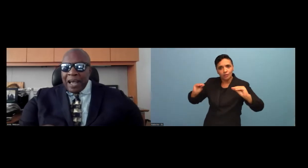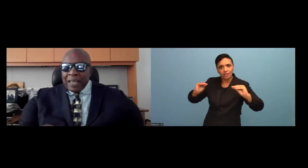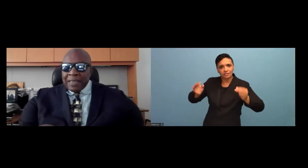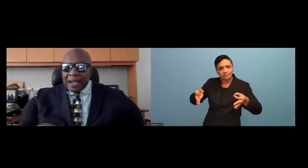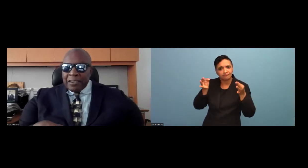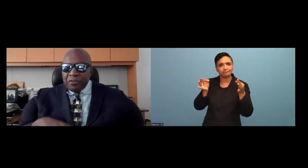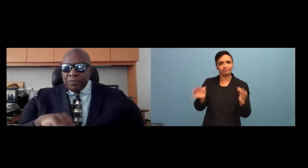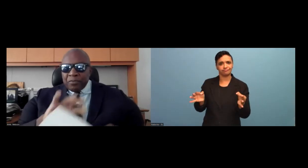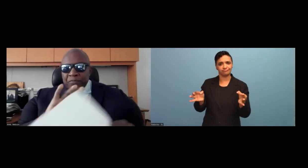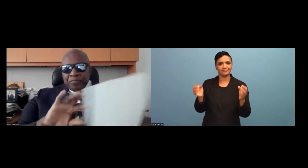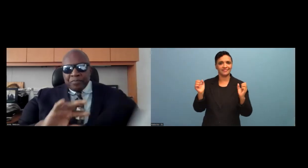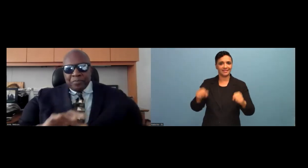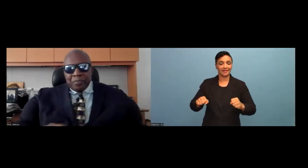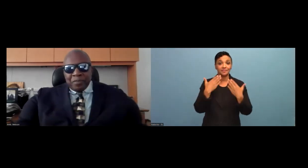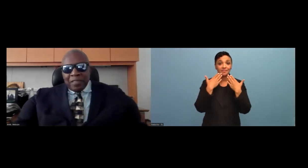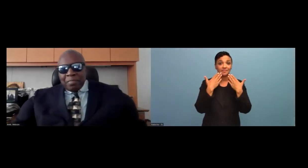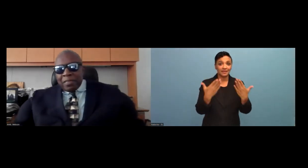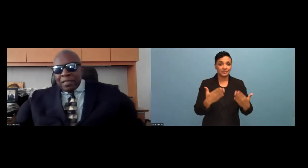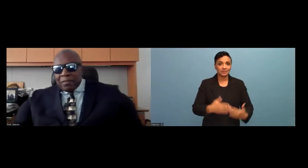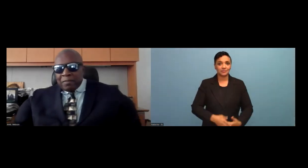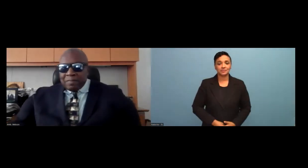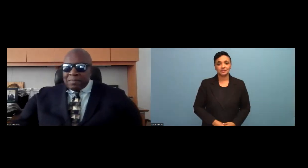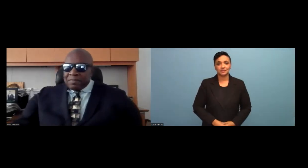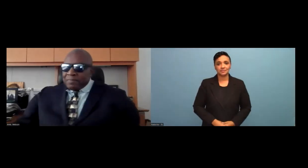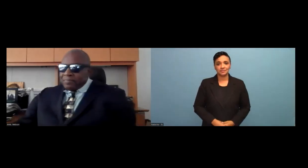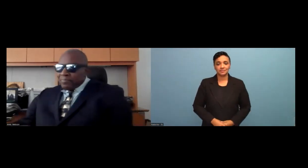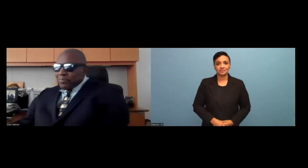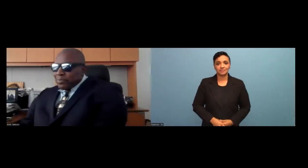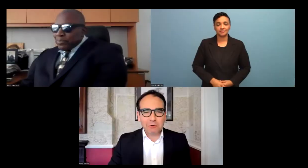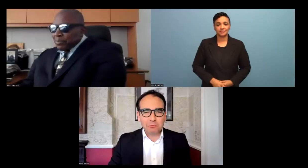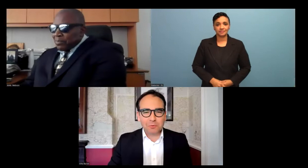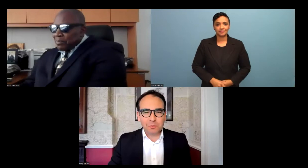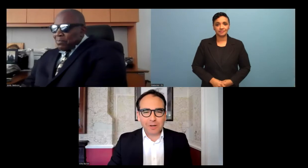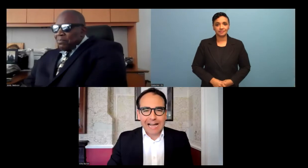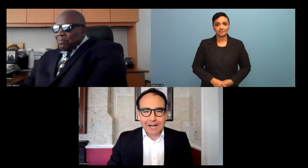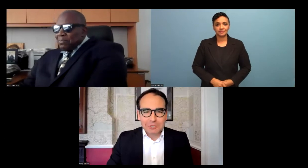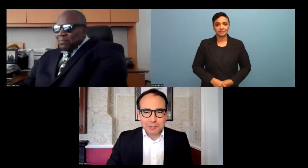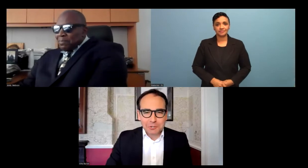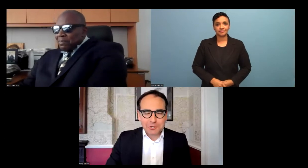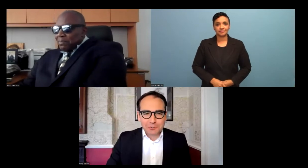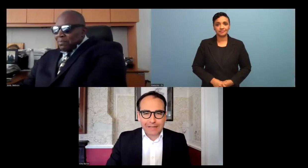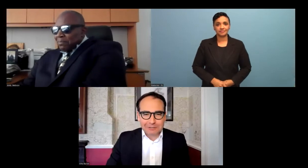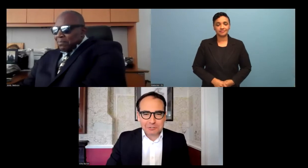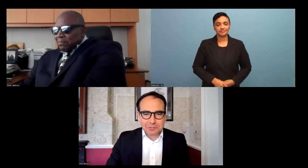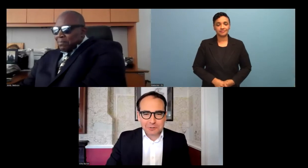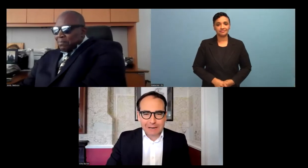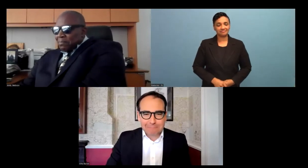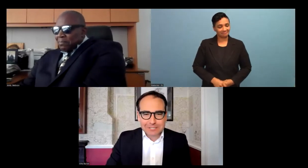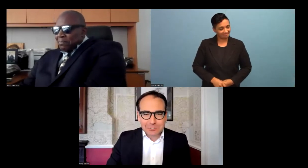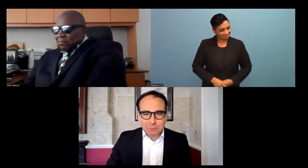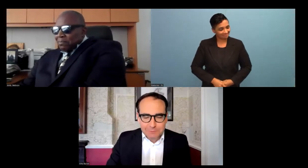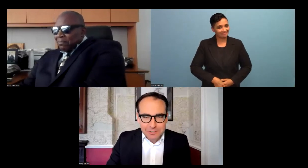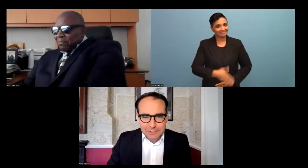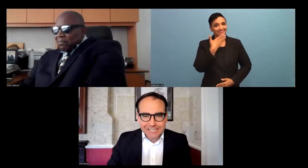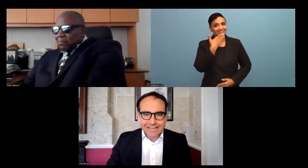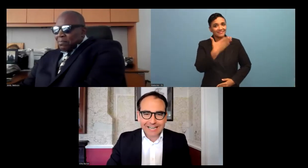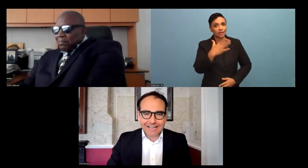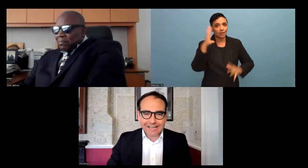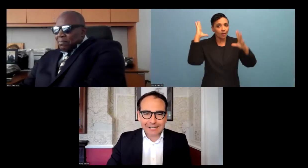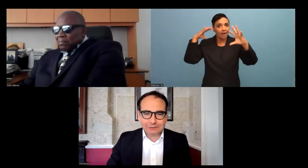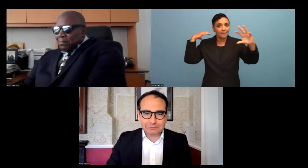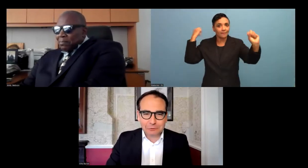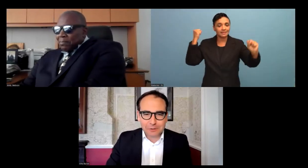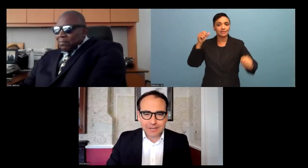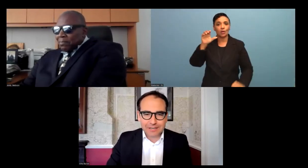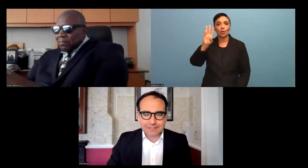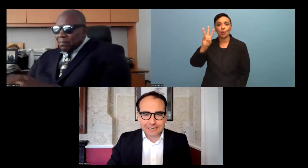upcoming. I thank you. Well, huge thanks to Ambassador Webson